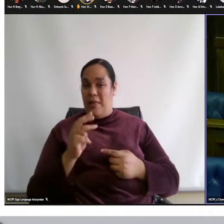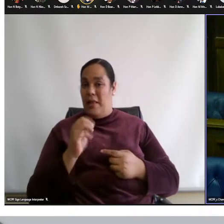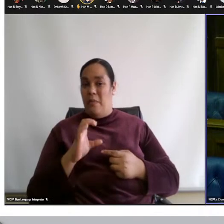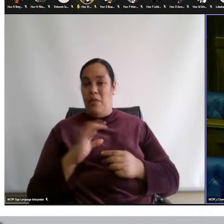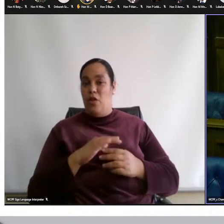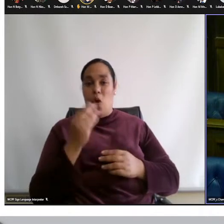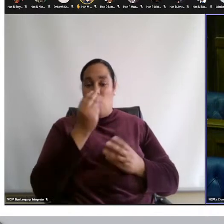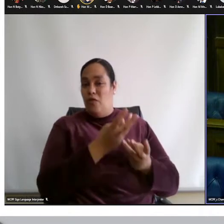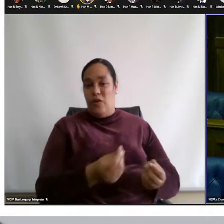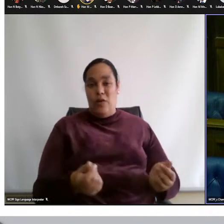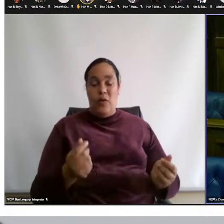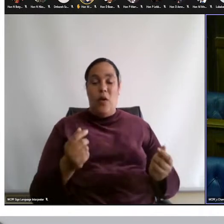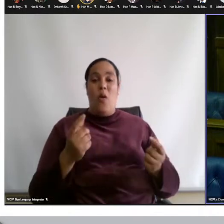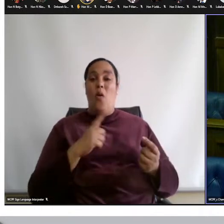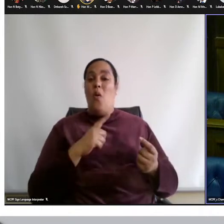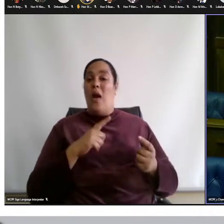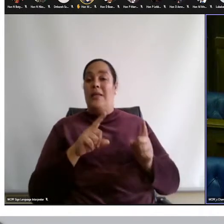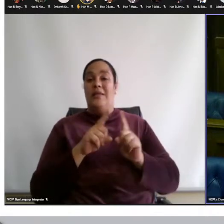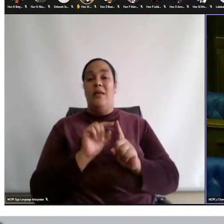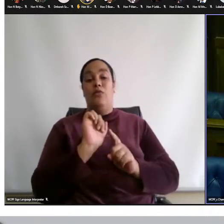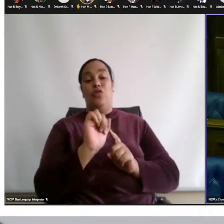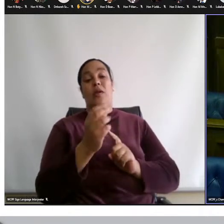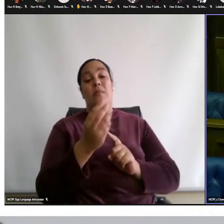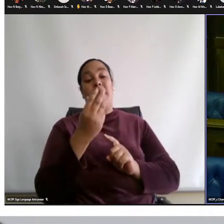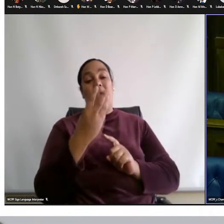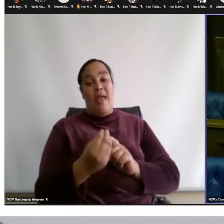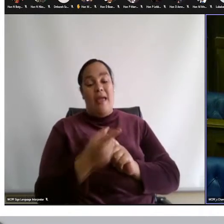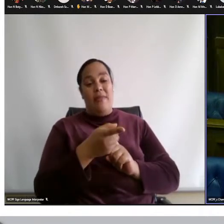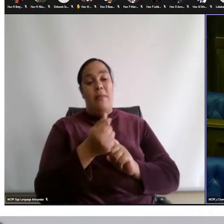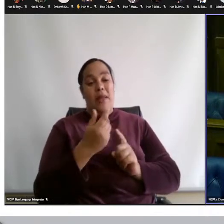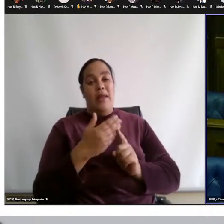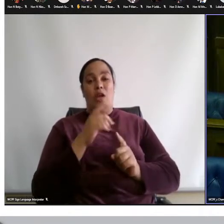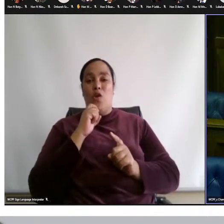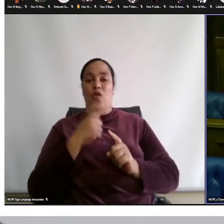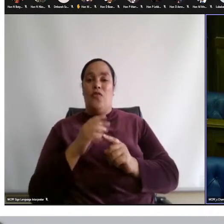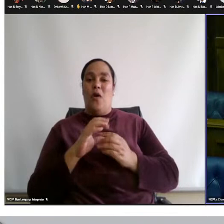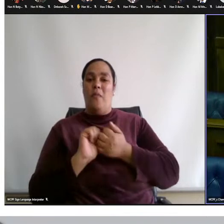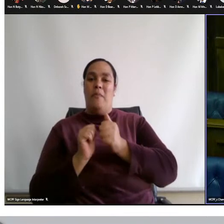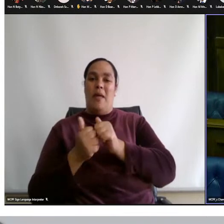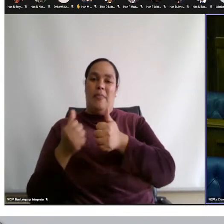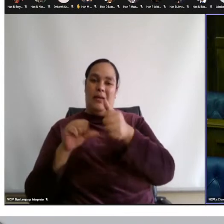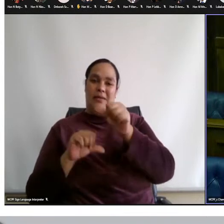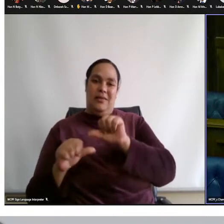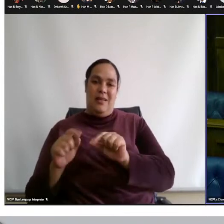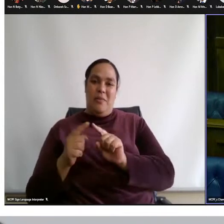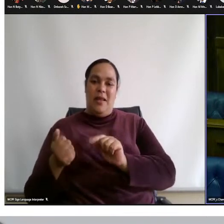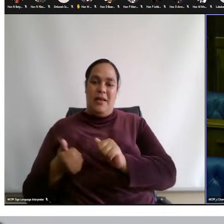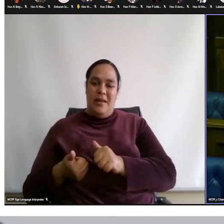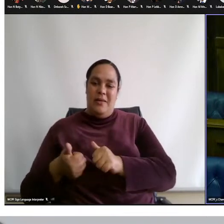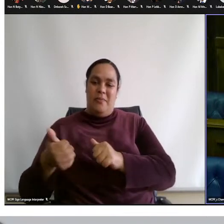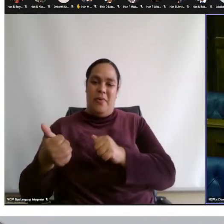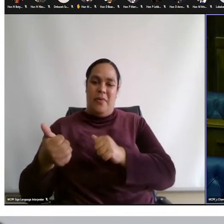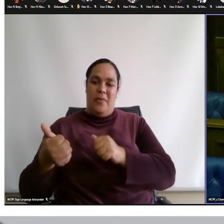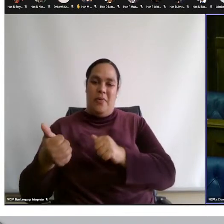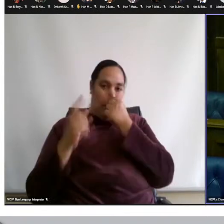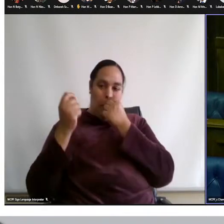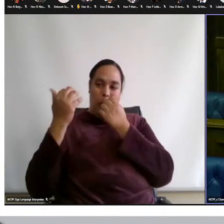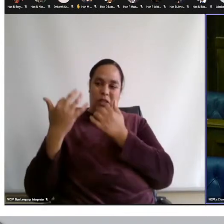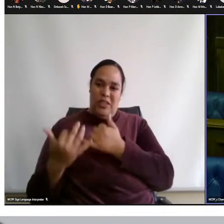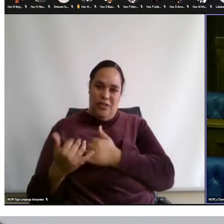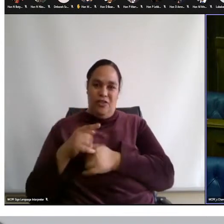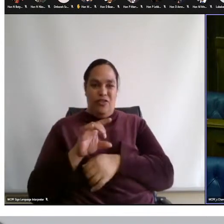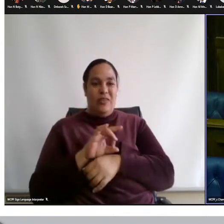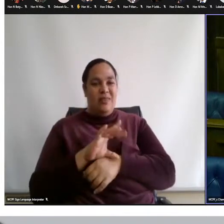for solutions, when even she had money which could have been used for maths and science, which was given back to the Treasury? She has